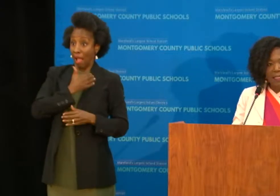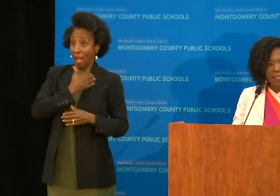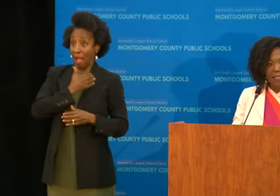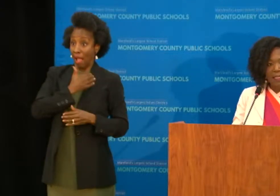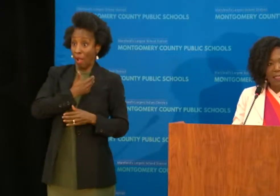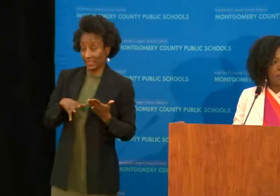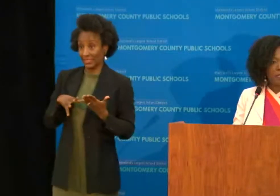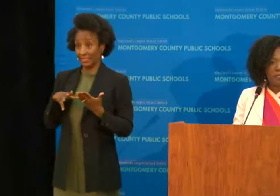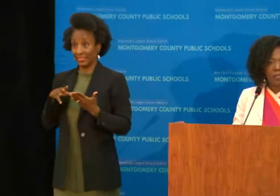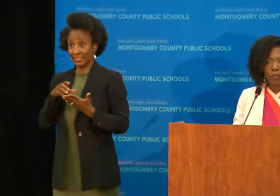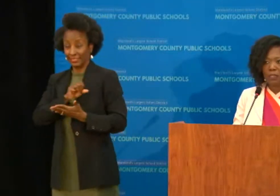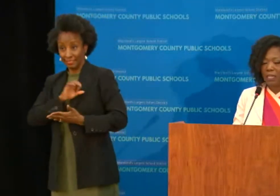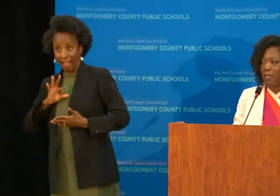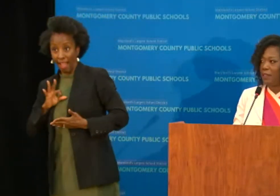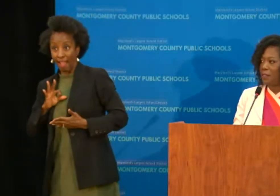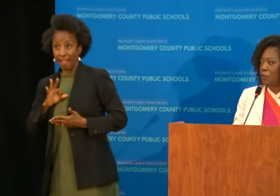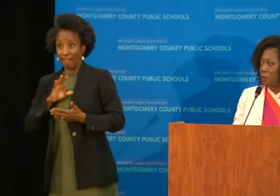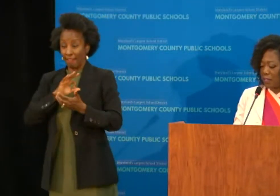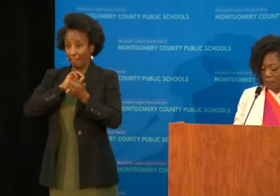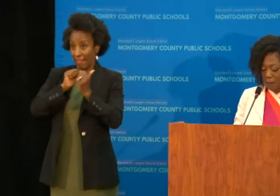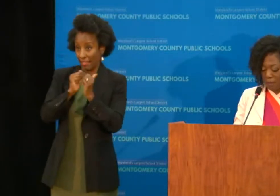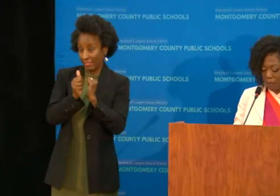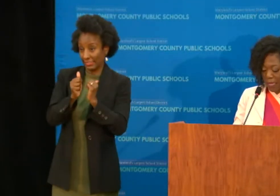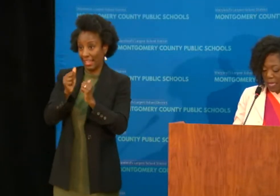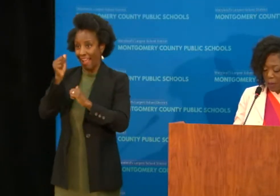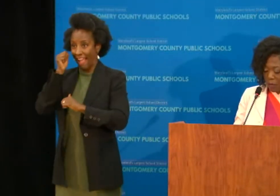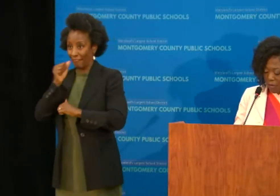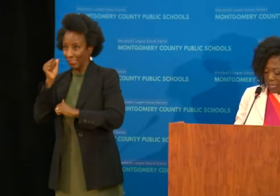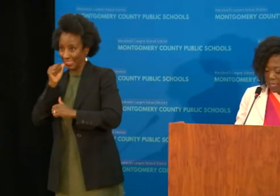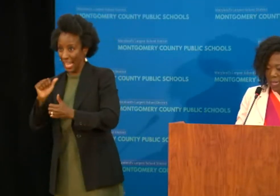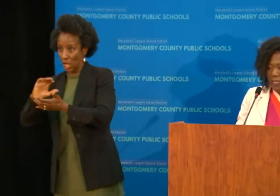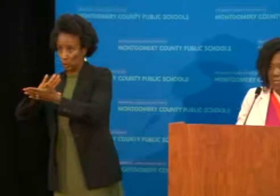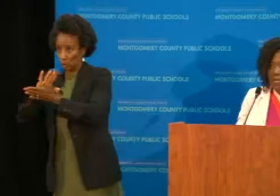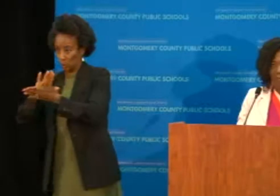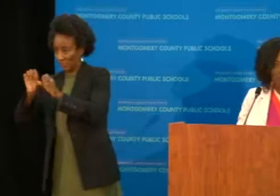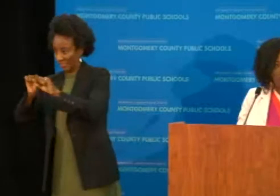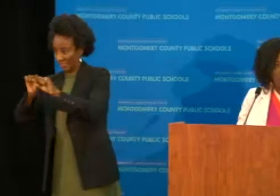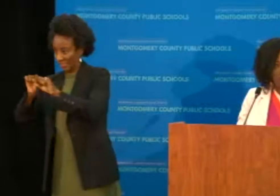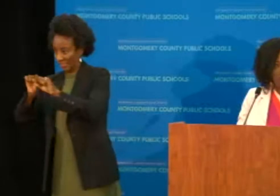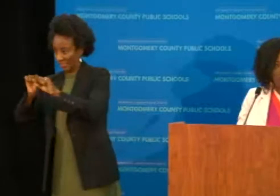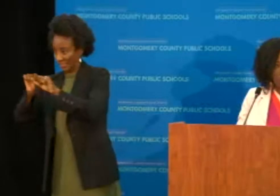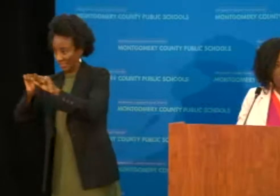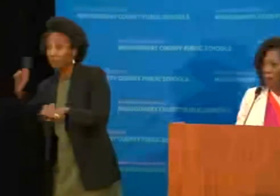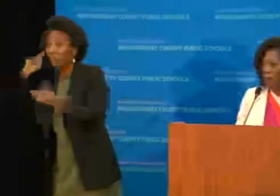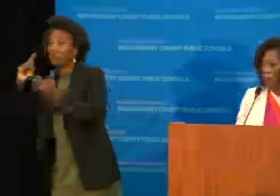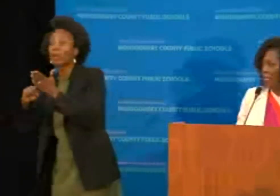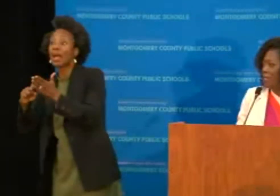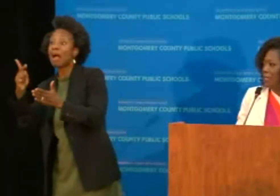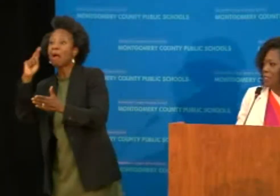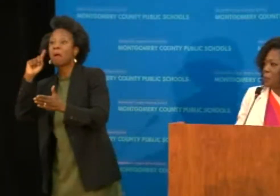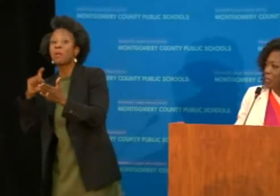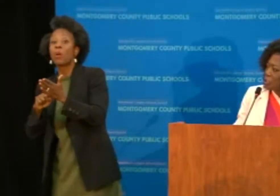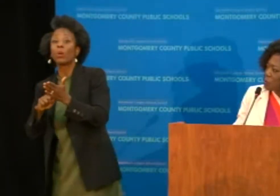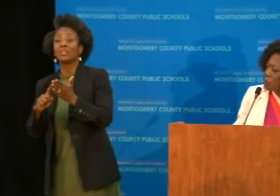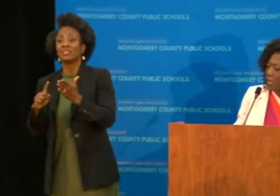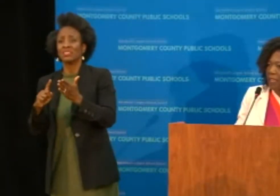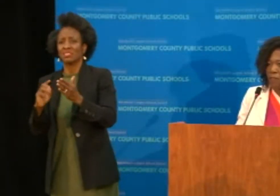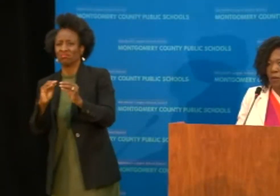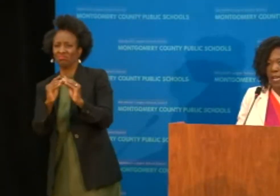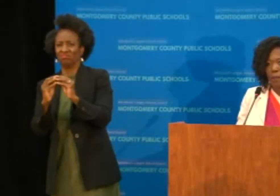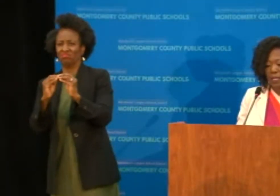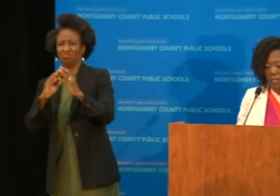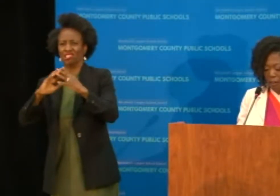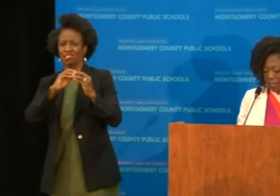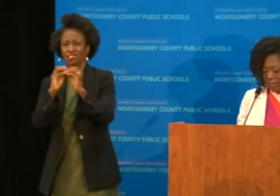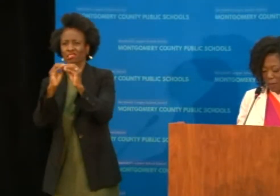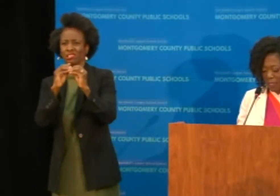our athletes every single day in the school system. And we recognize that when we see unruly, displeasurable